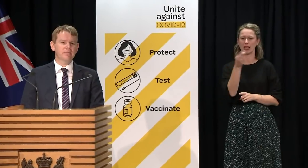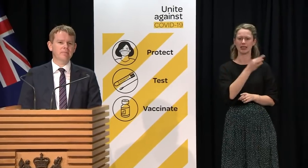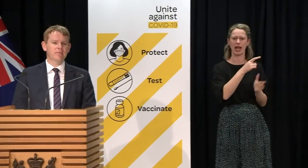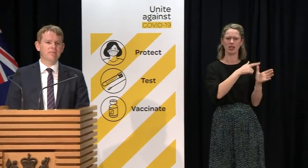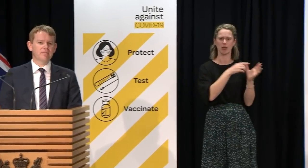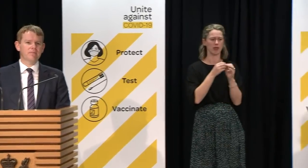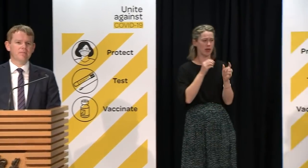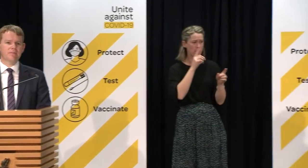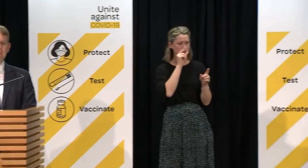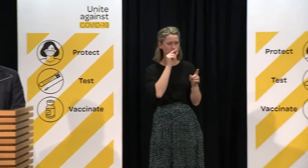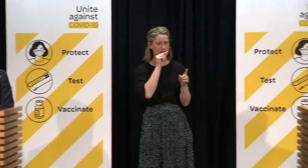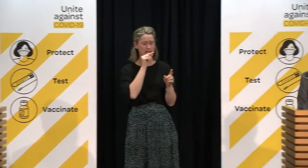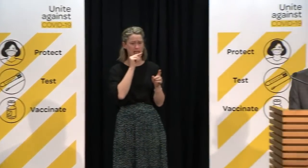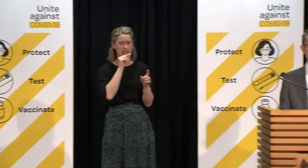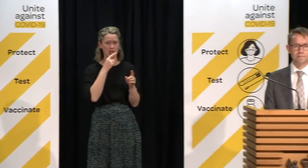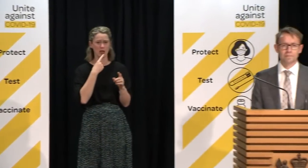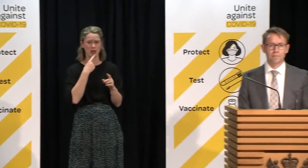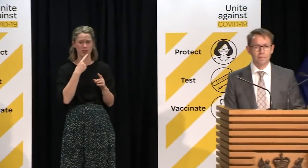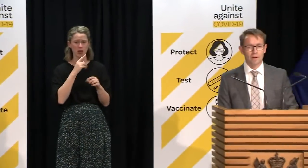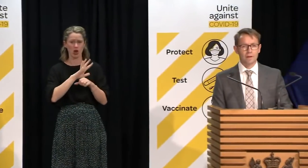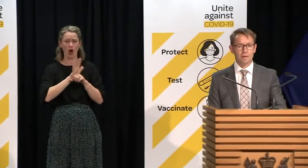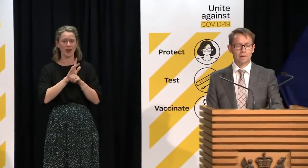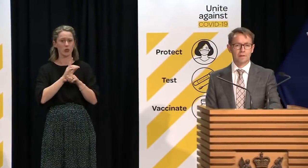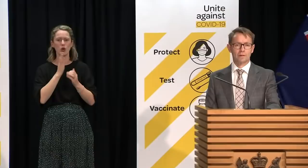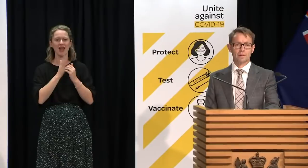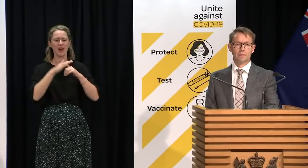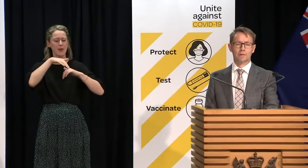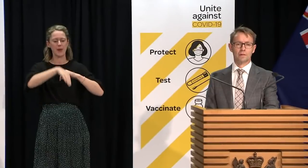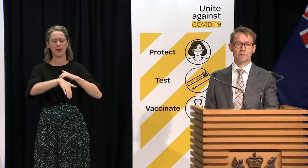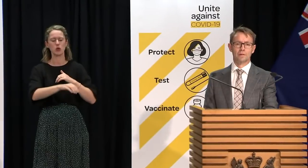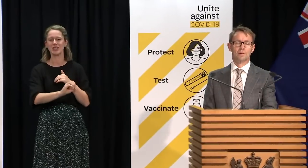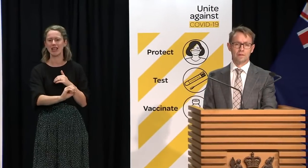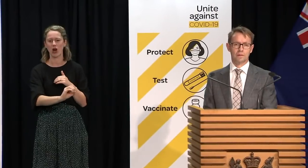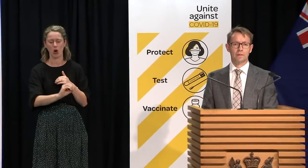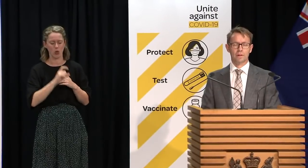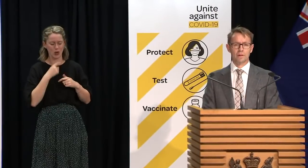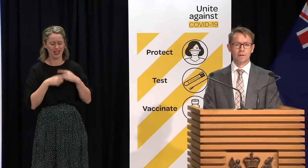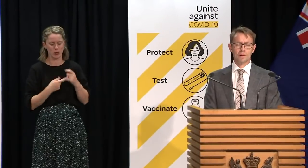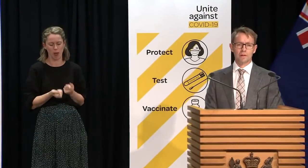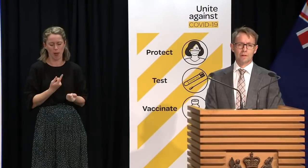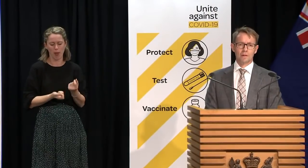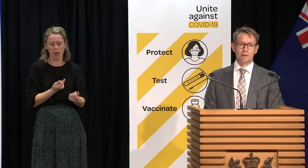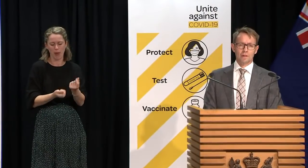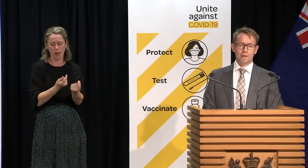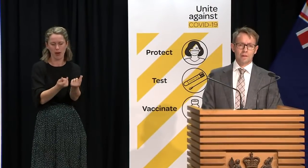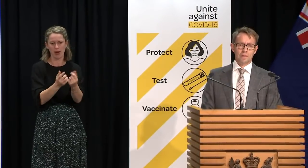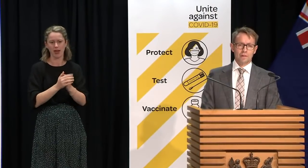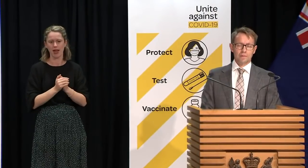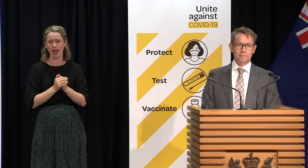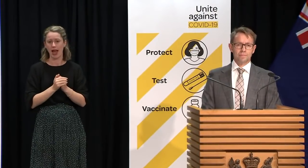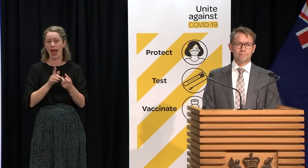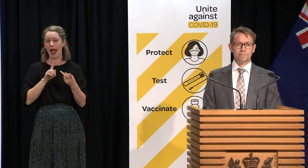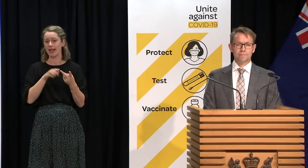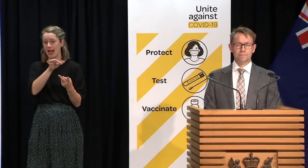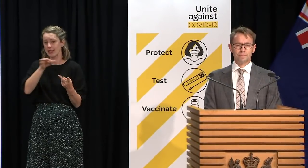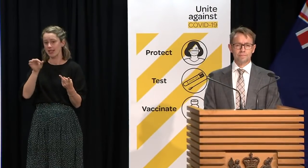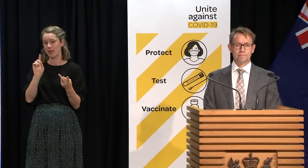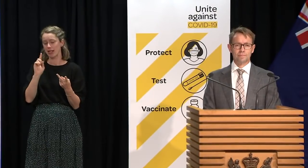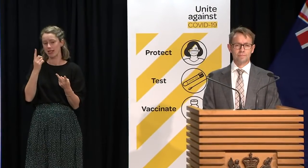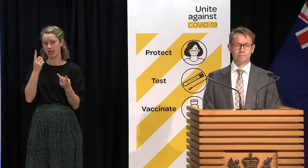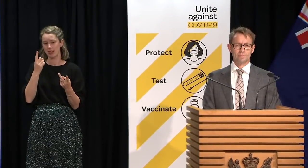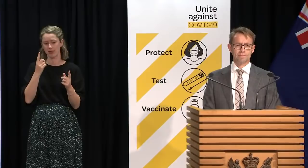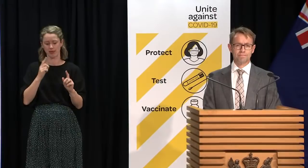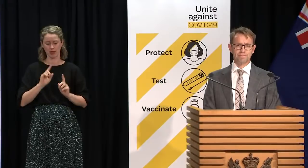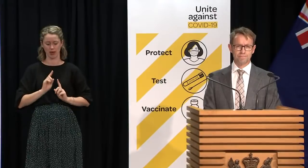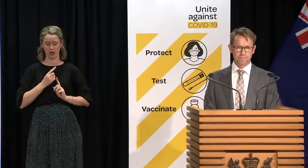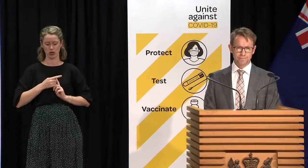never get back down to zero cases after this outbreak? And also, could I just put to you, Minister, could you reduce the time between the first and